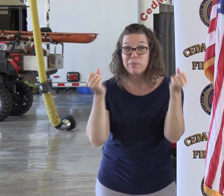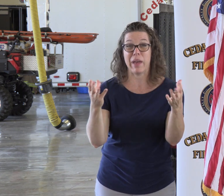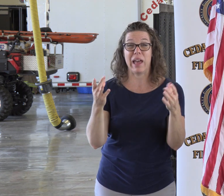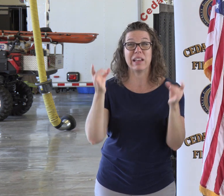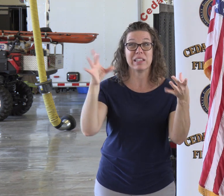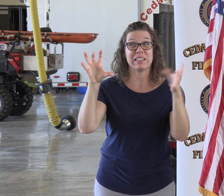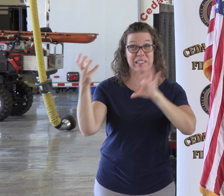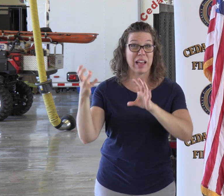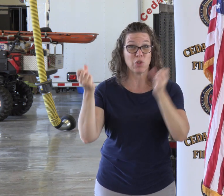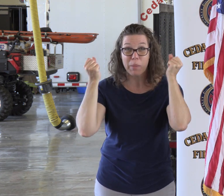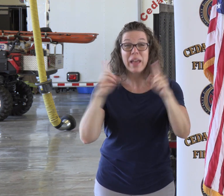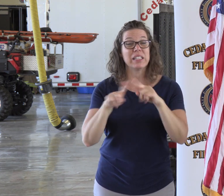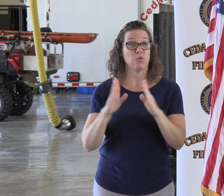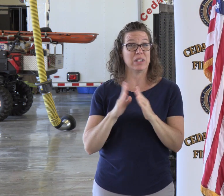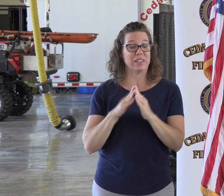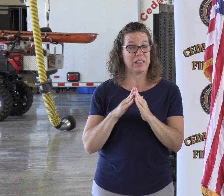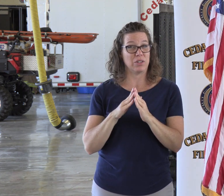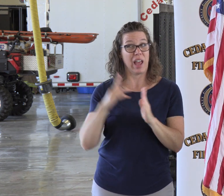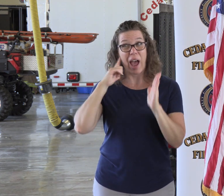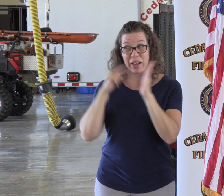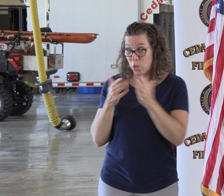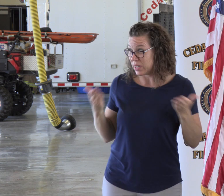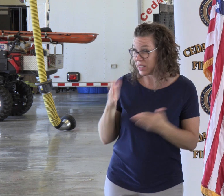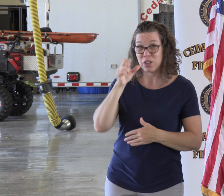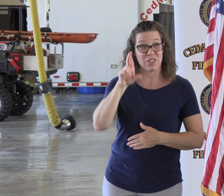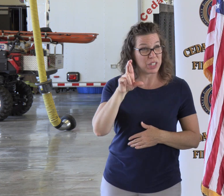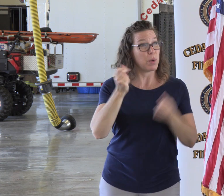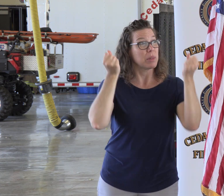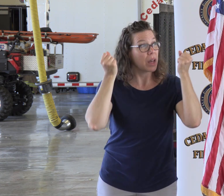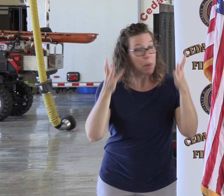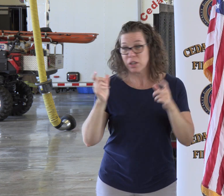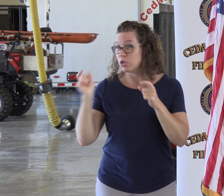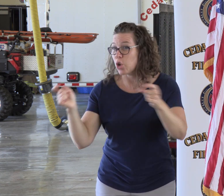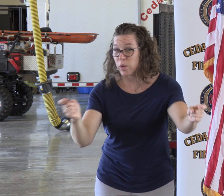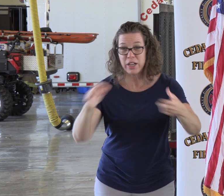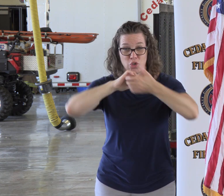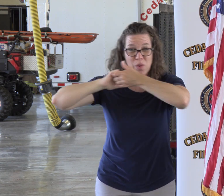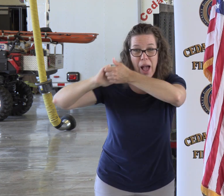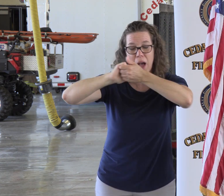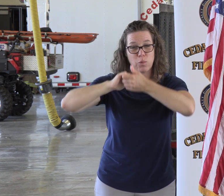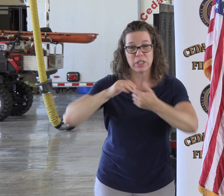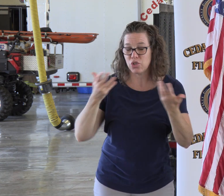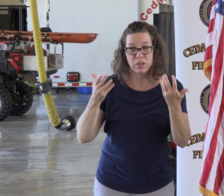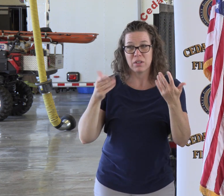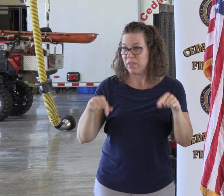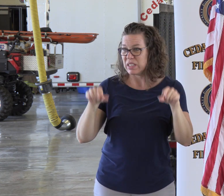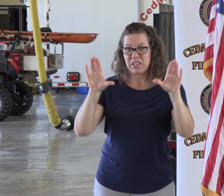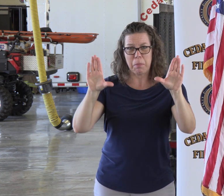the outpouring of reach and resources to organizations such as myself has just been absolutely